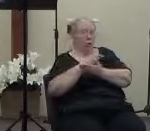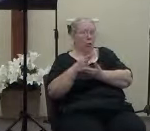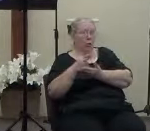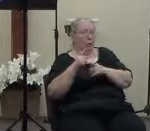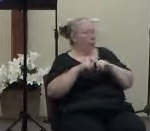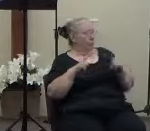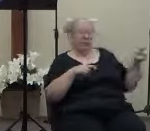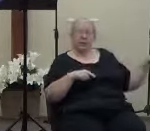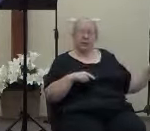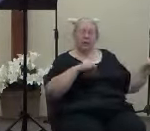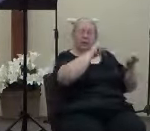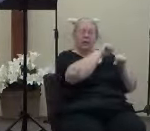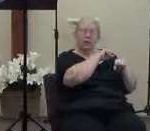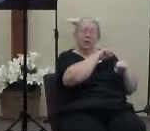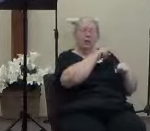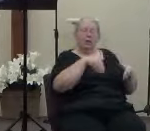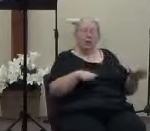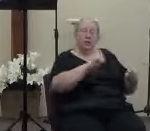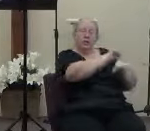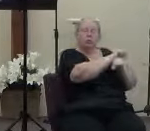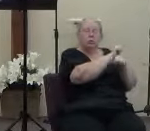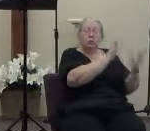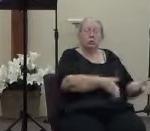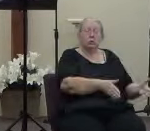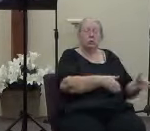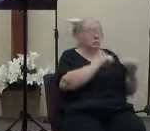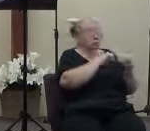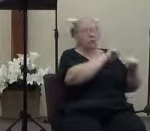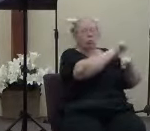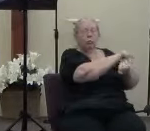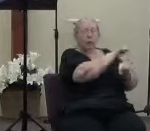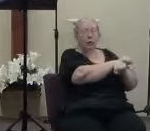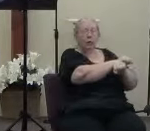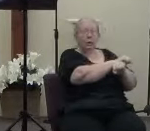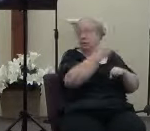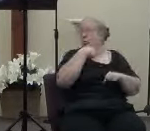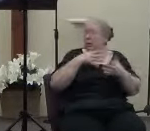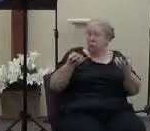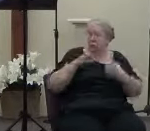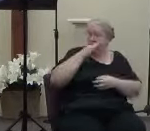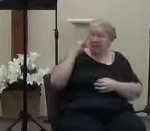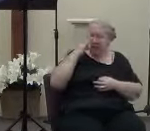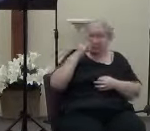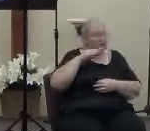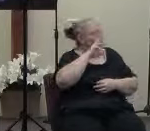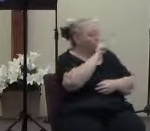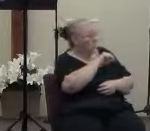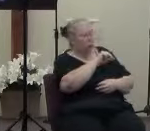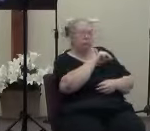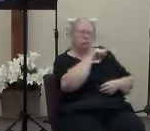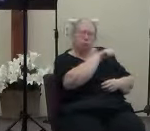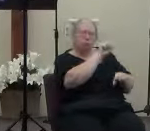Master, we'd love to go too. No, you're going to work. You stay here and you work and I'll be back.